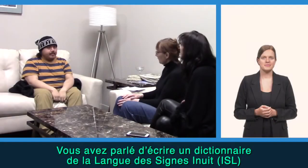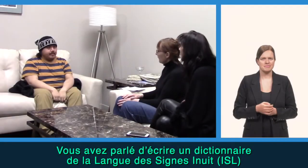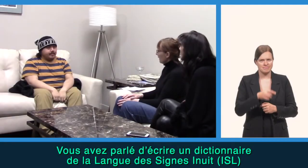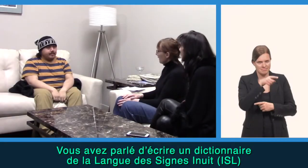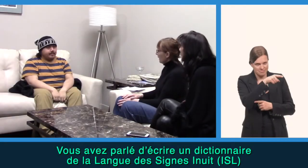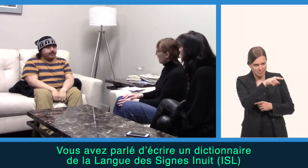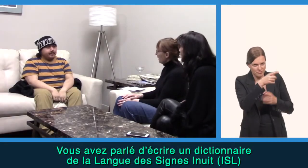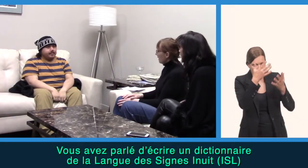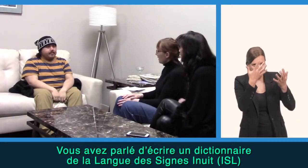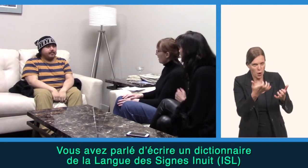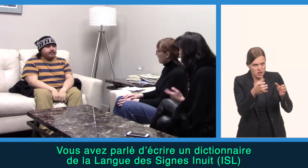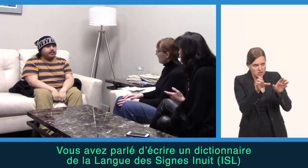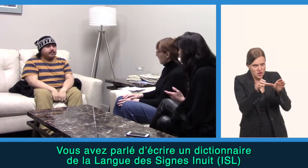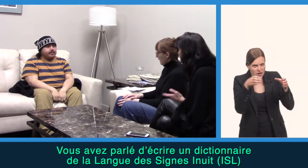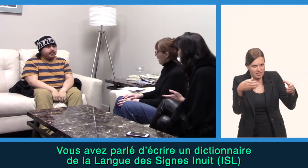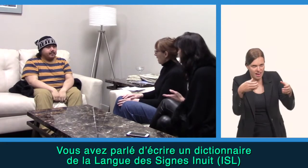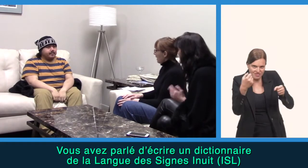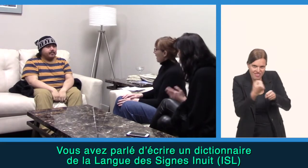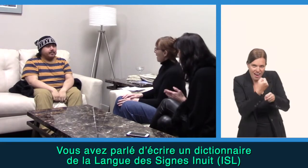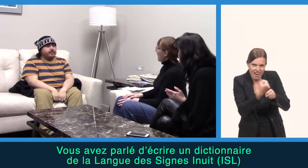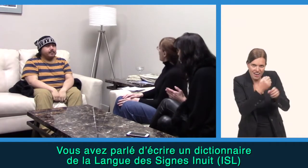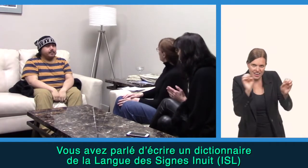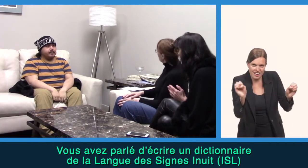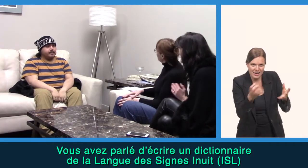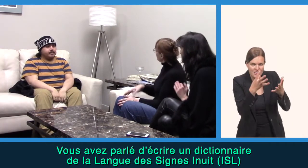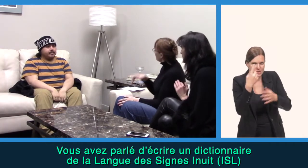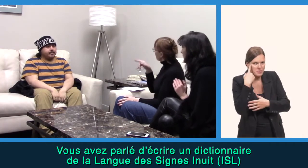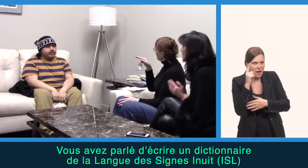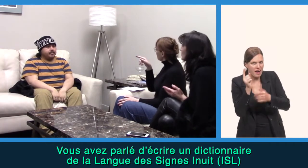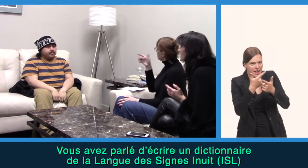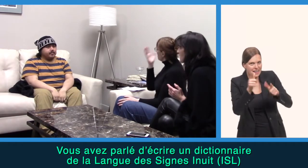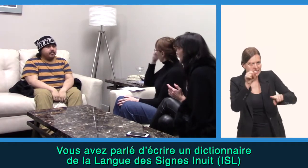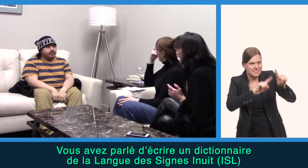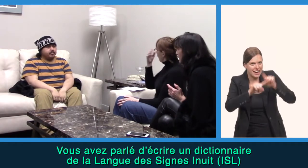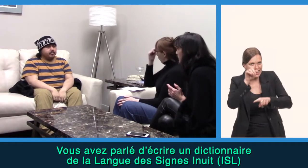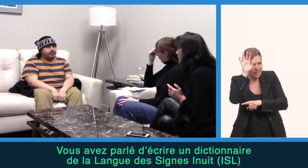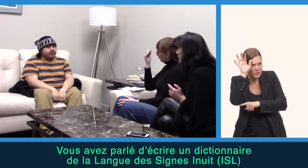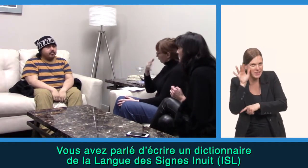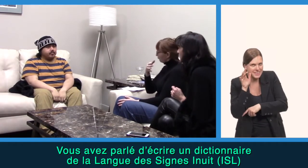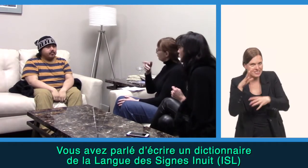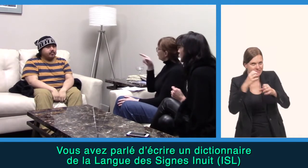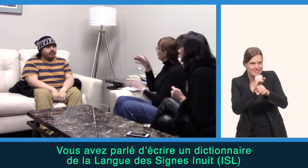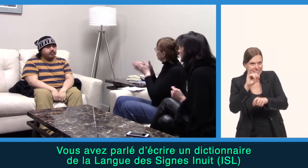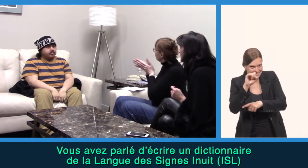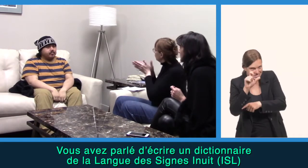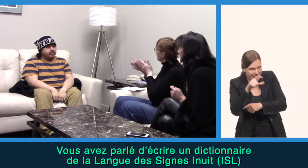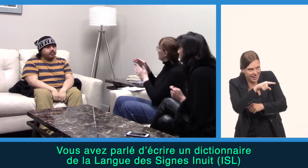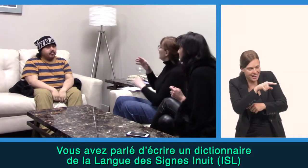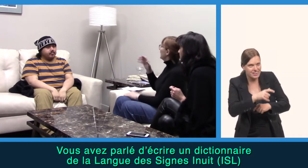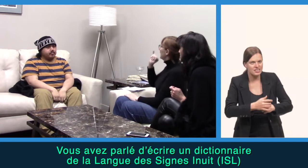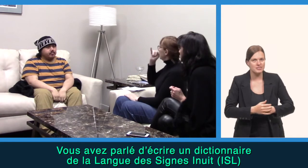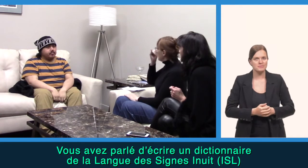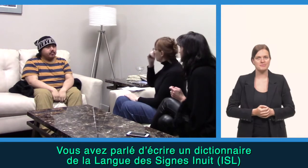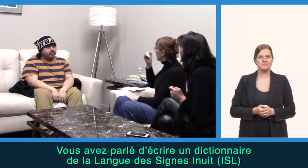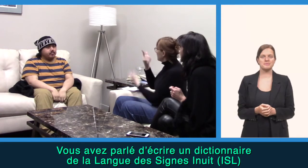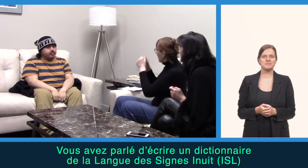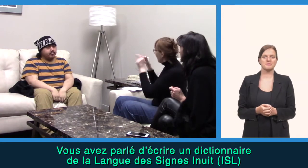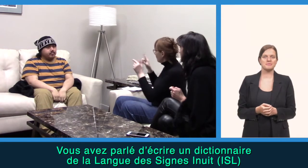And you've spoken about yourself writing a dictionary of Inuit Sign Language.